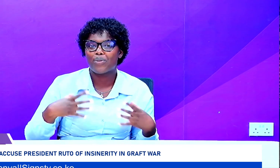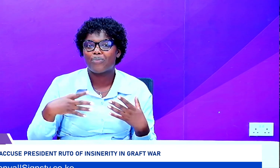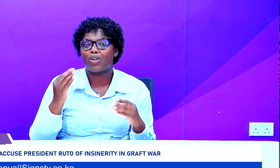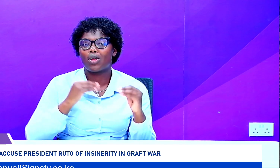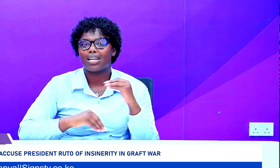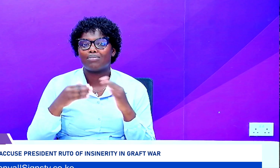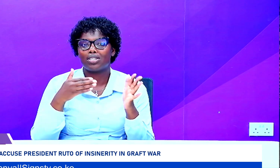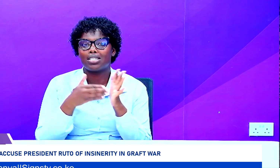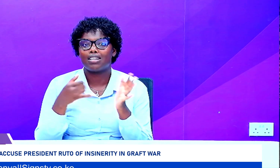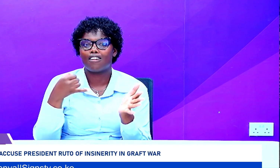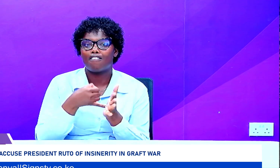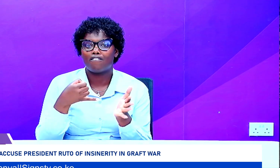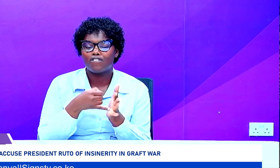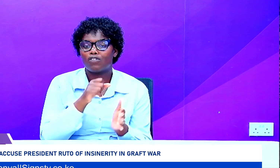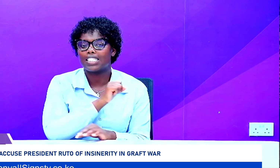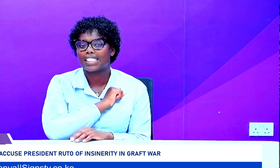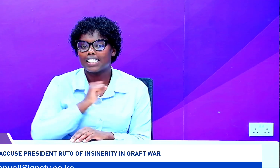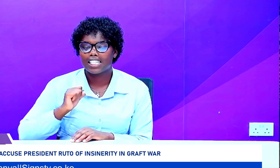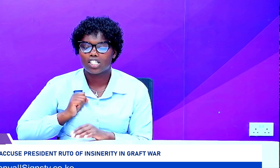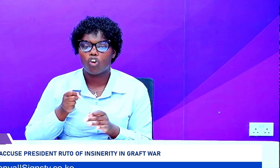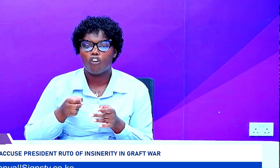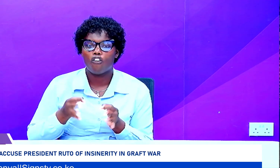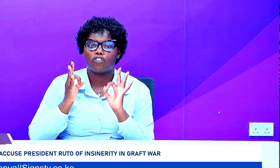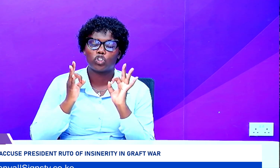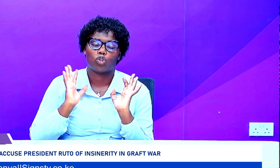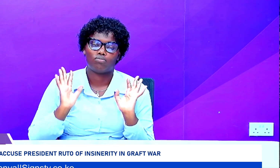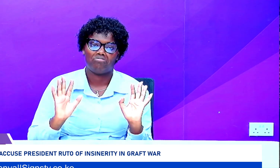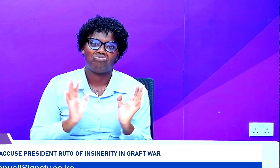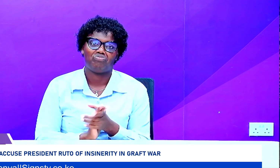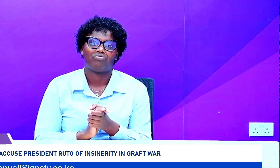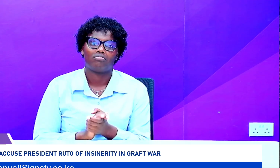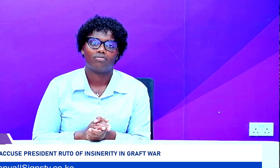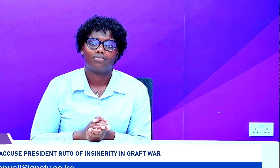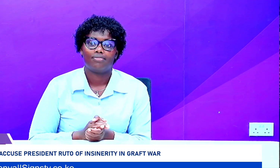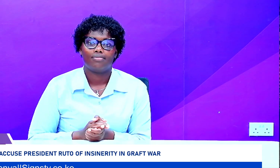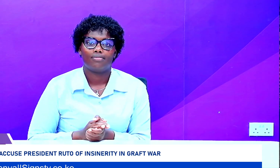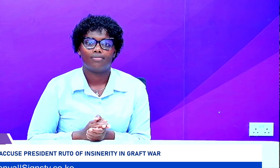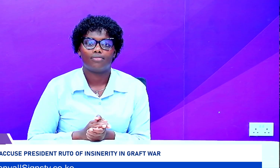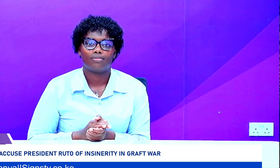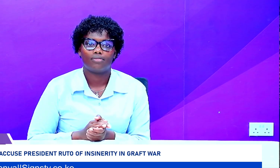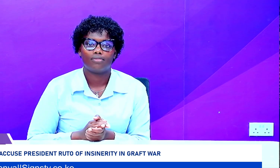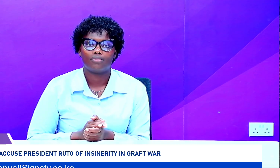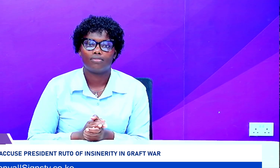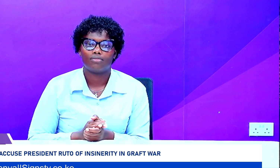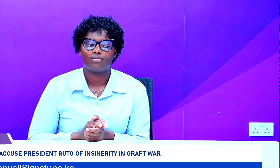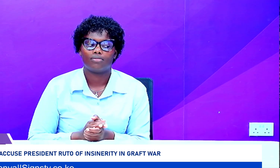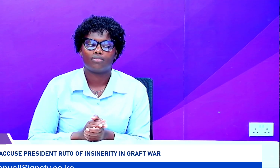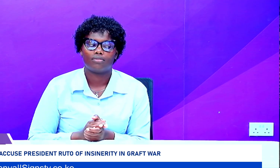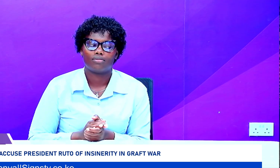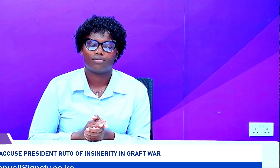to accountability, especially following a series of high-profile corruption